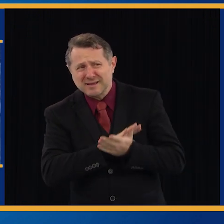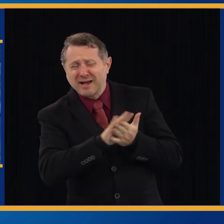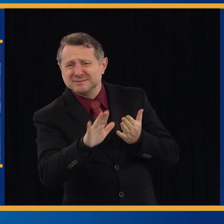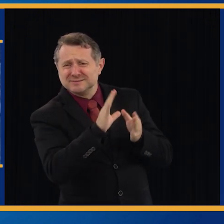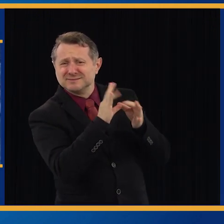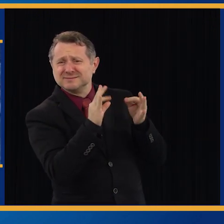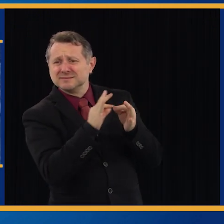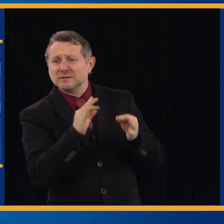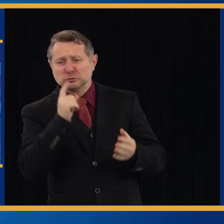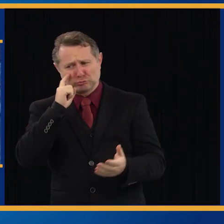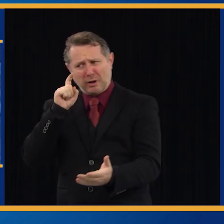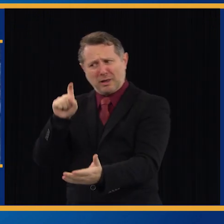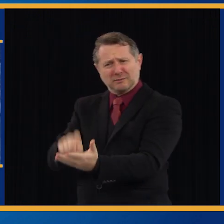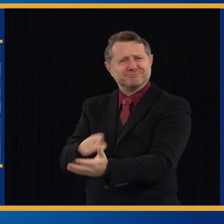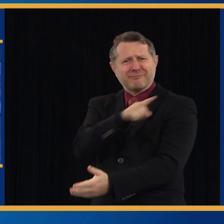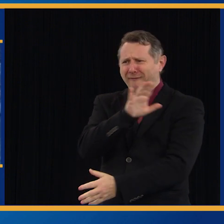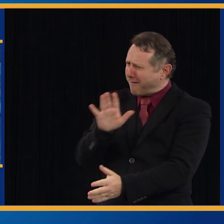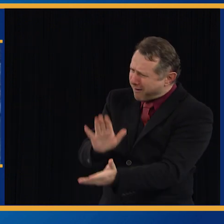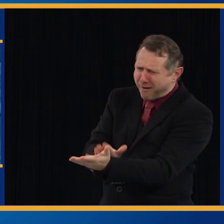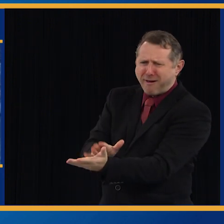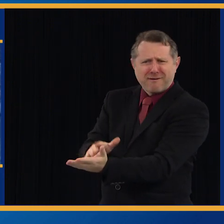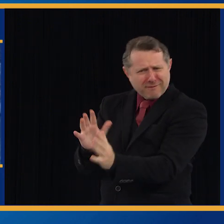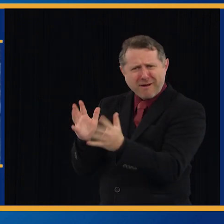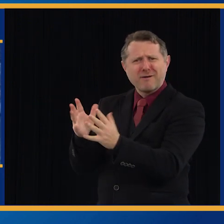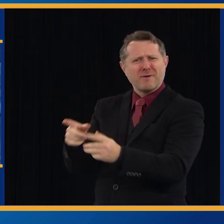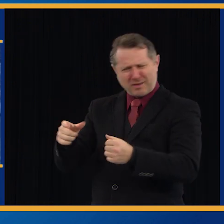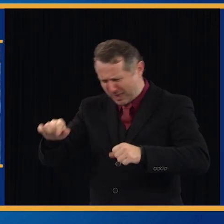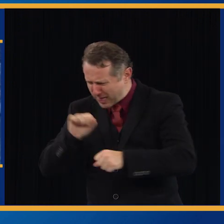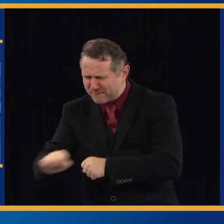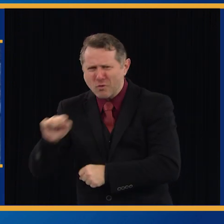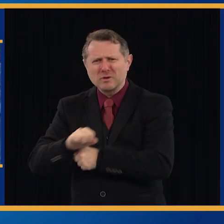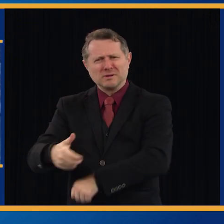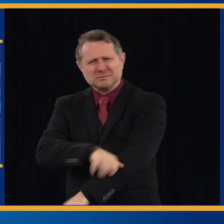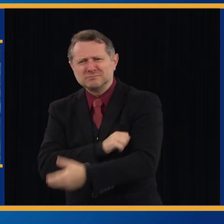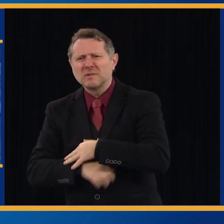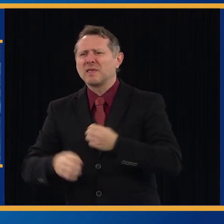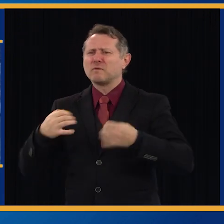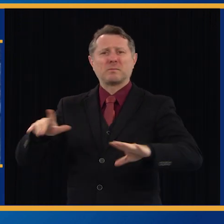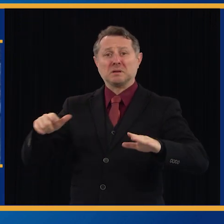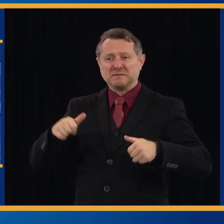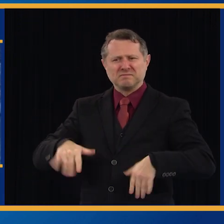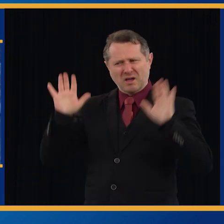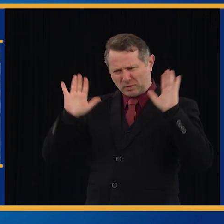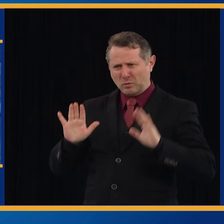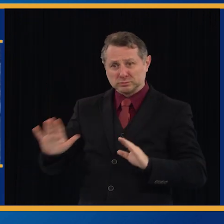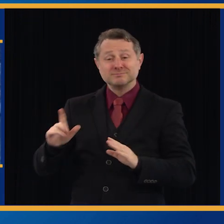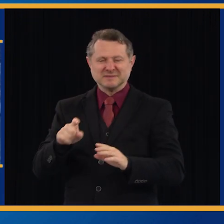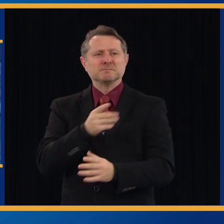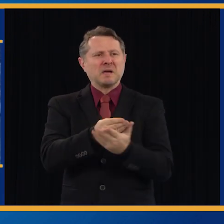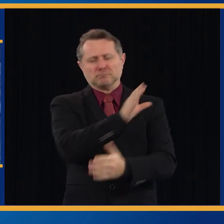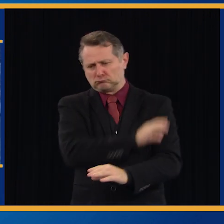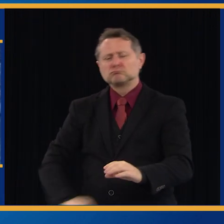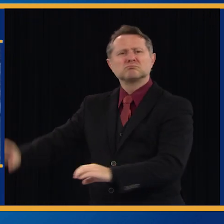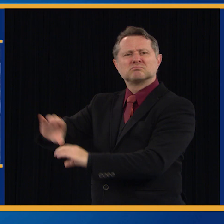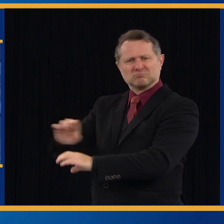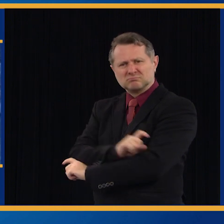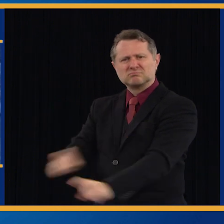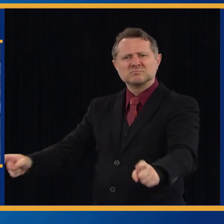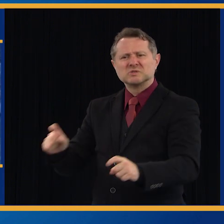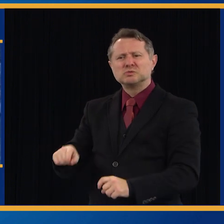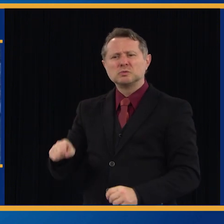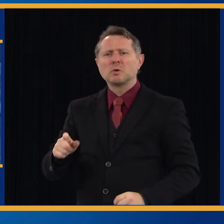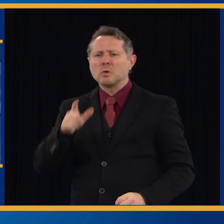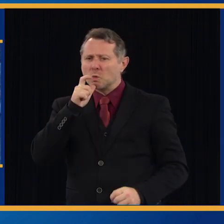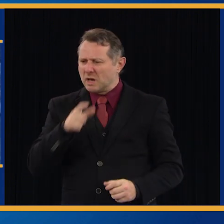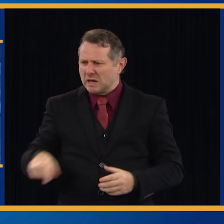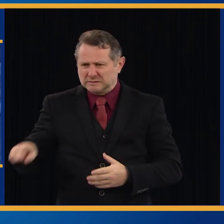their efforts and their sacrifice is also appropriate. They are the ones that are carrying us through this